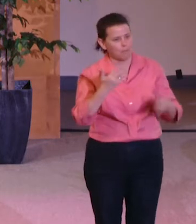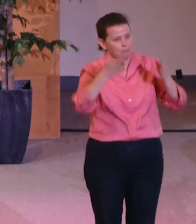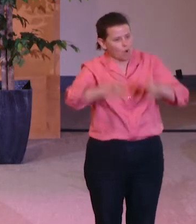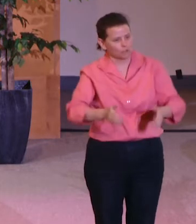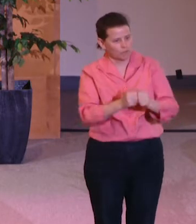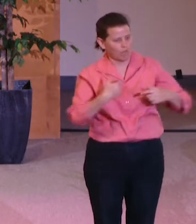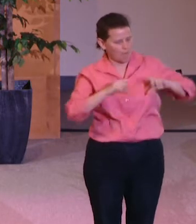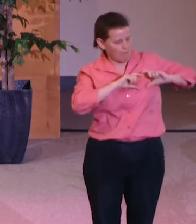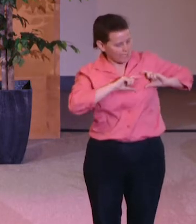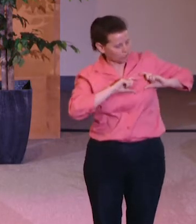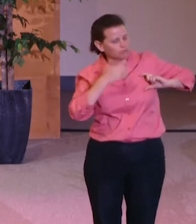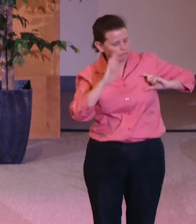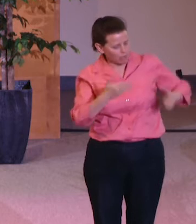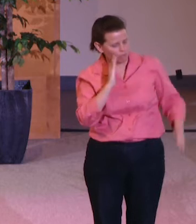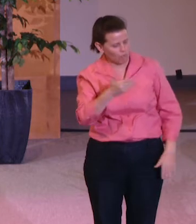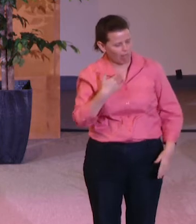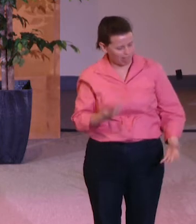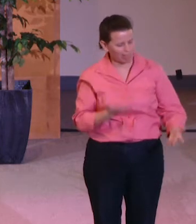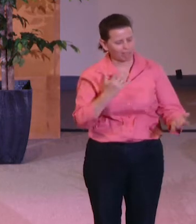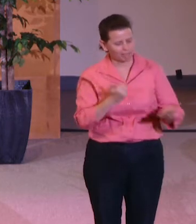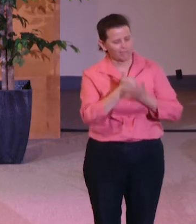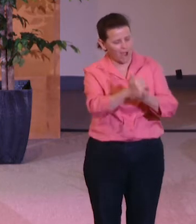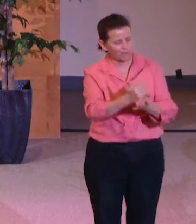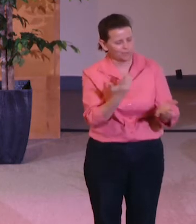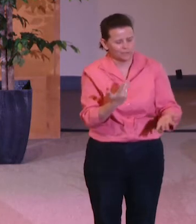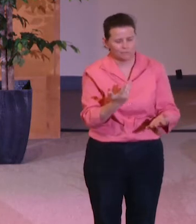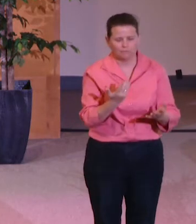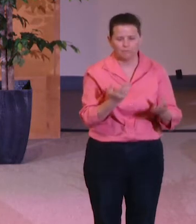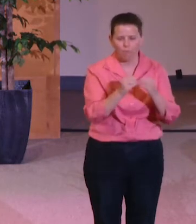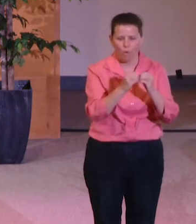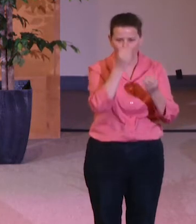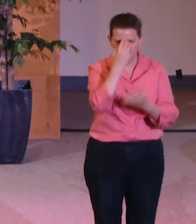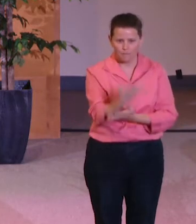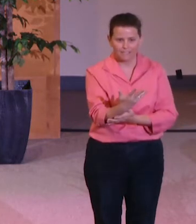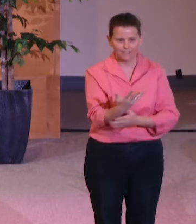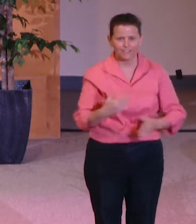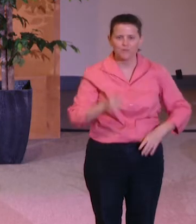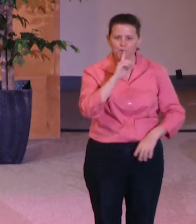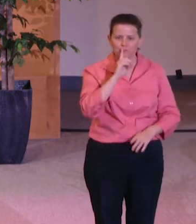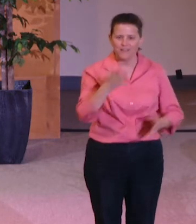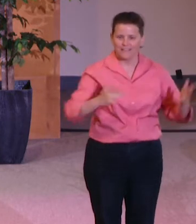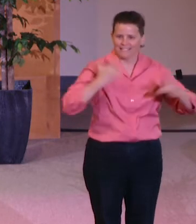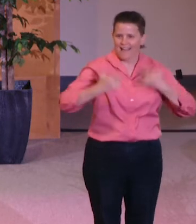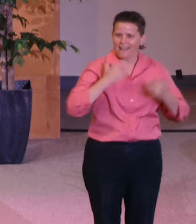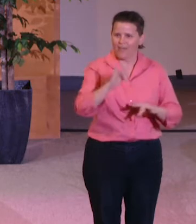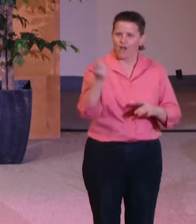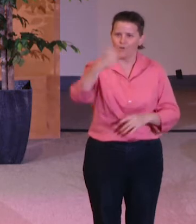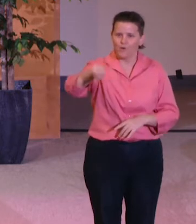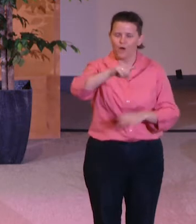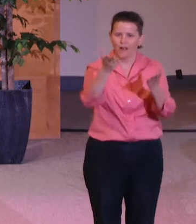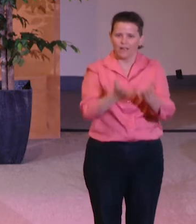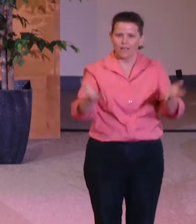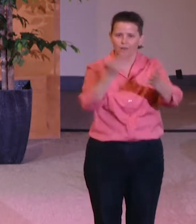directed to someone who can help you. Mostly, we just want you to have a great time here this morning, and we thank you again for being with us. And with that, I think